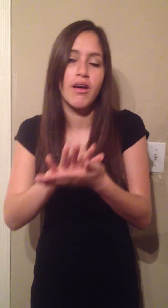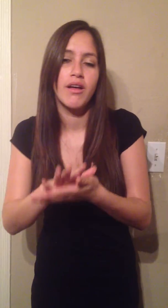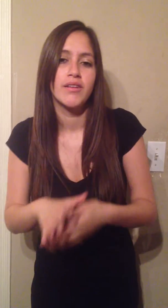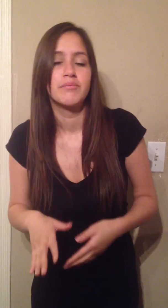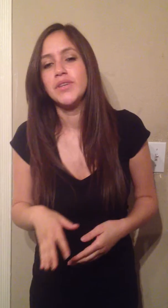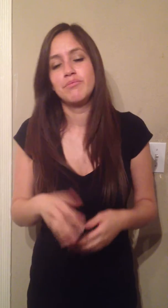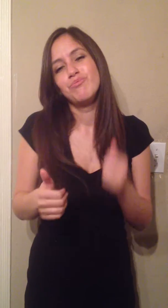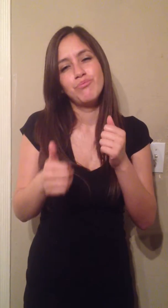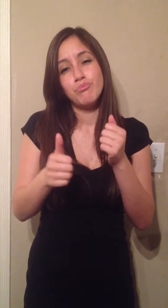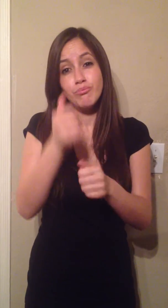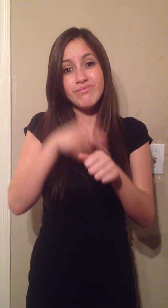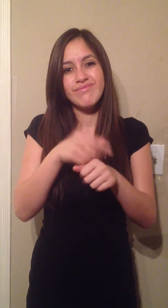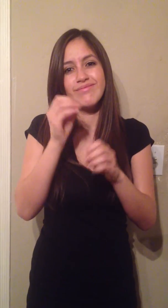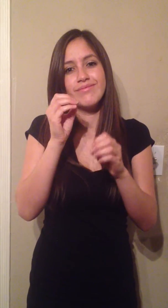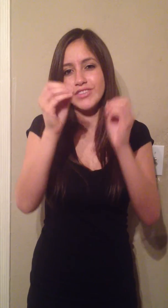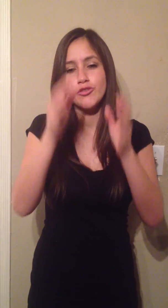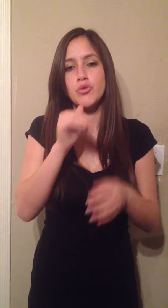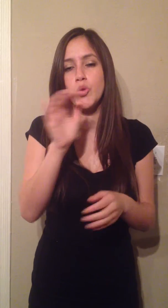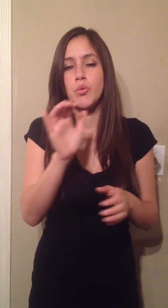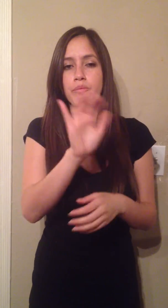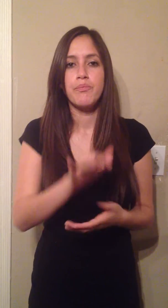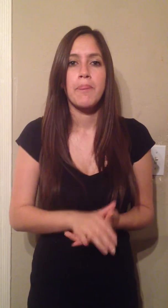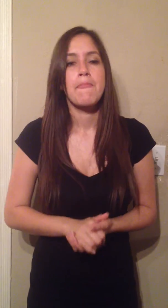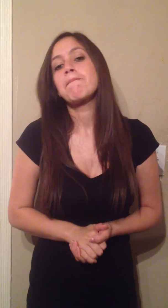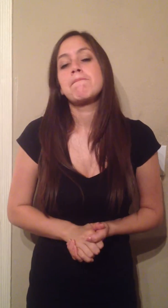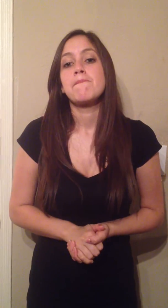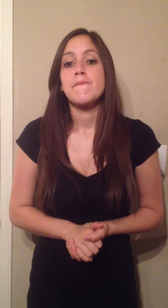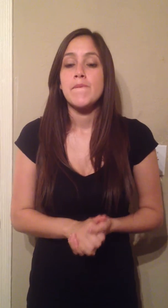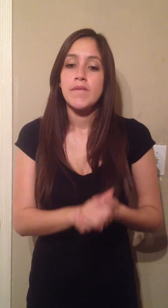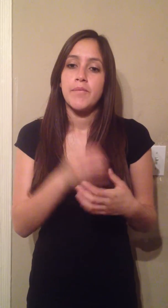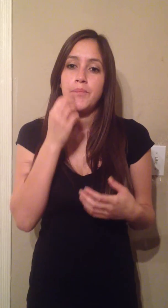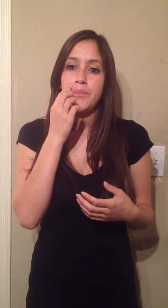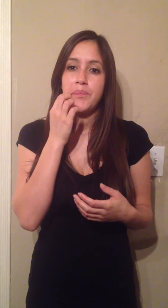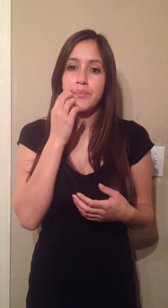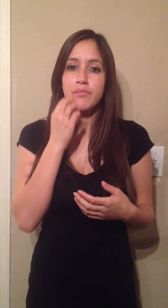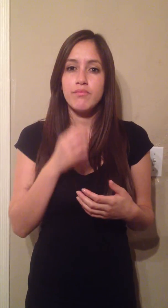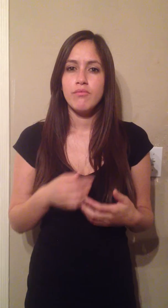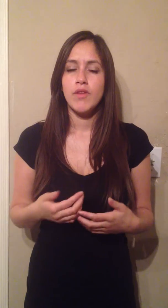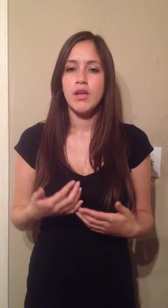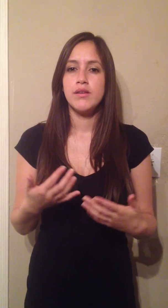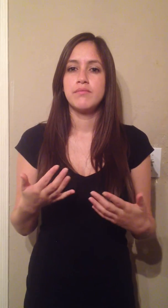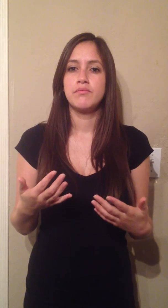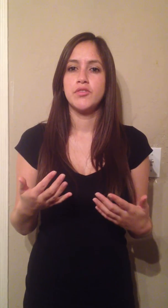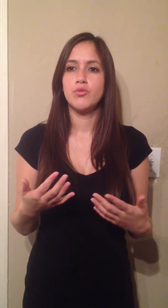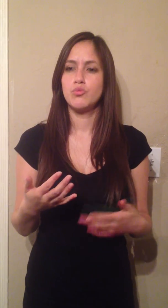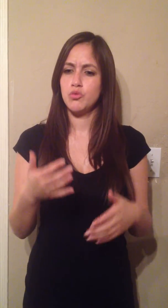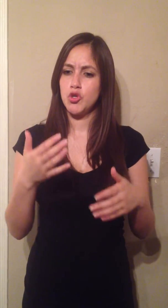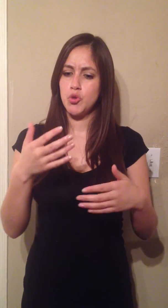do these things is so that when you get to class and you listen to the teacher, you already have an idea of what's